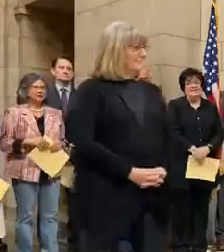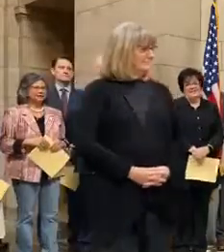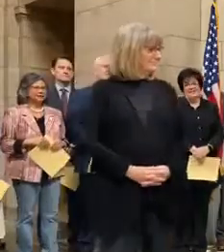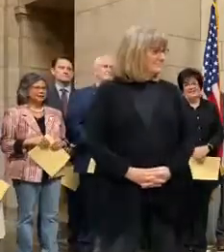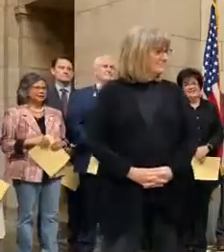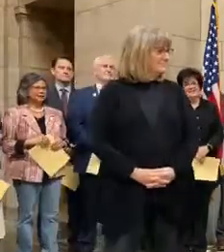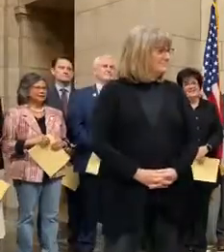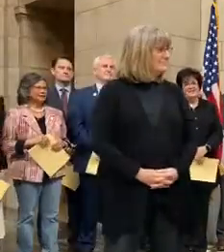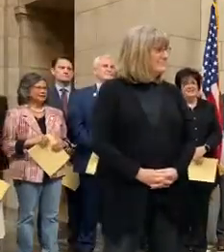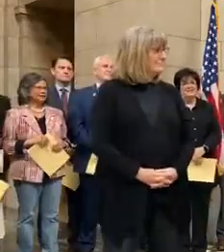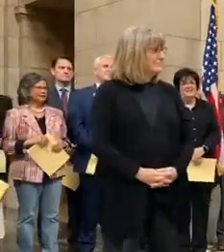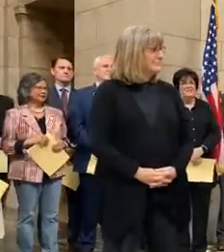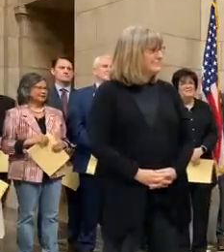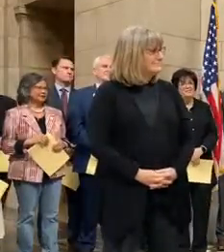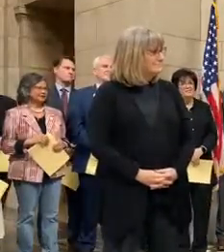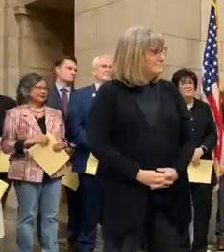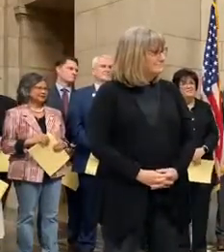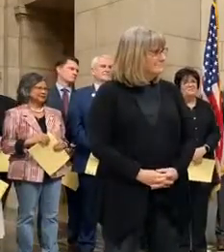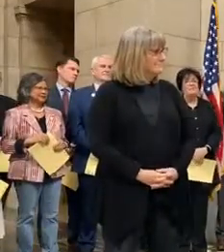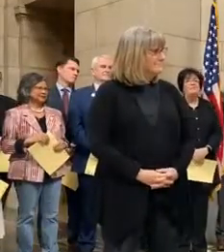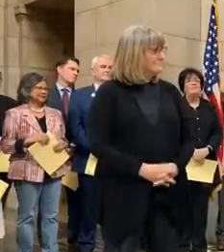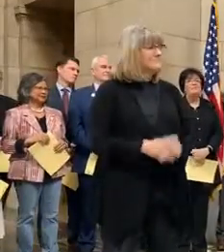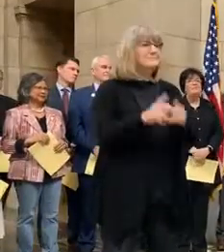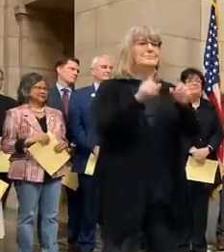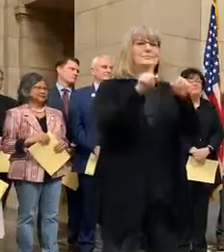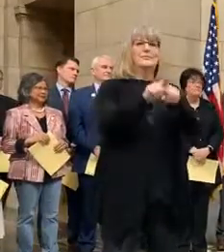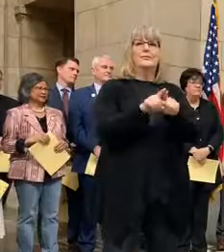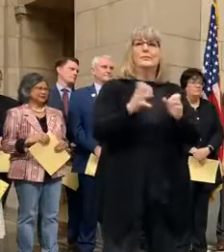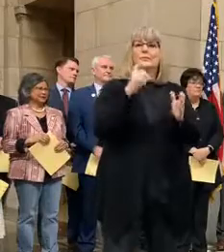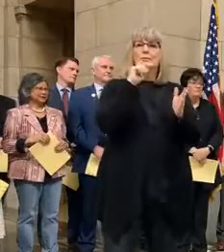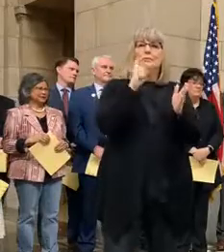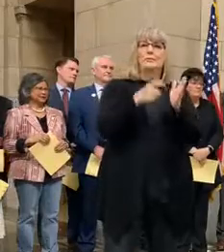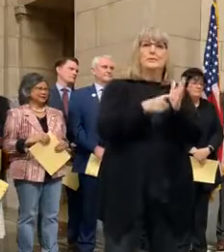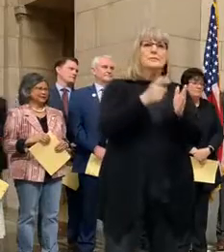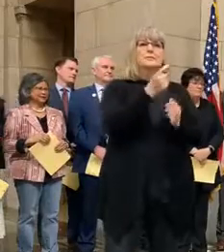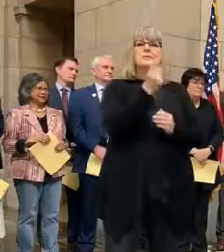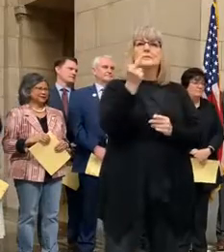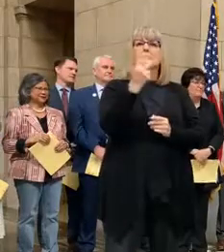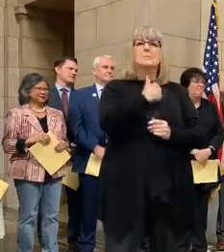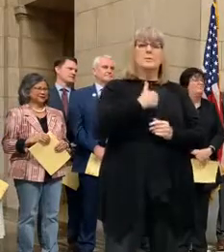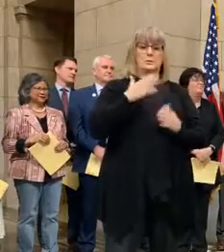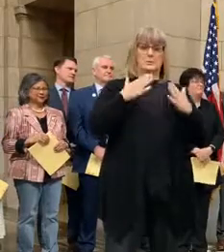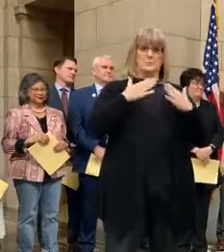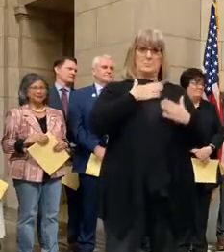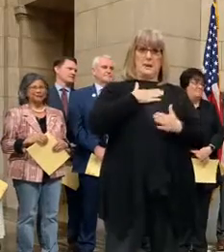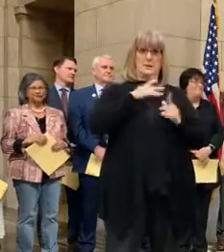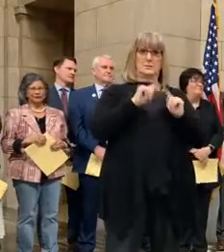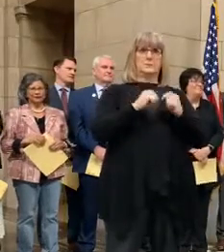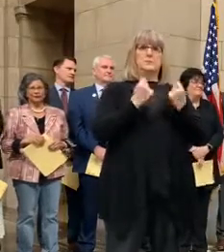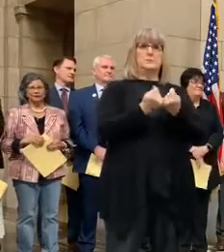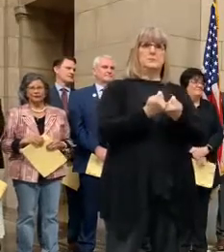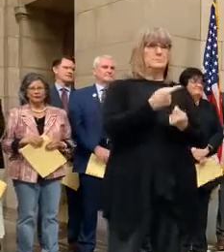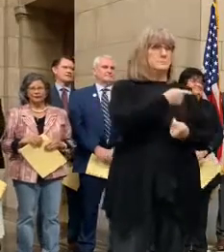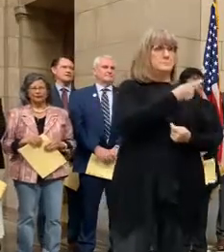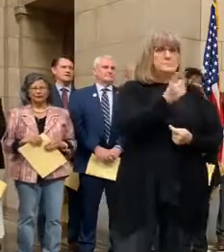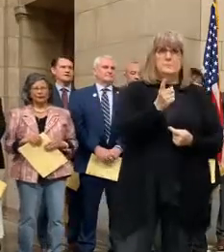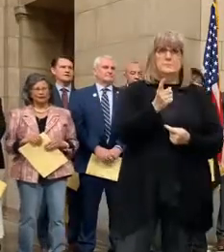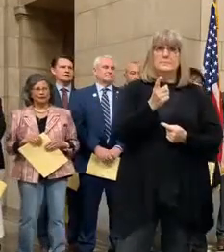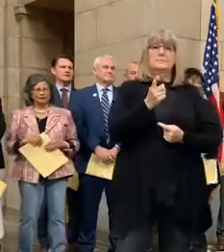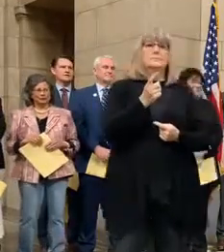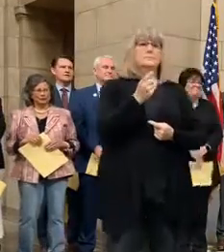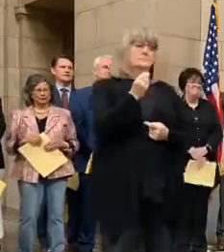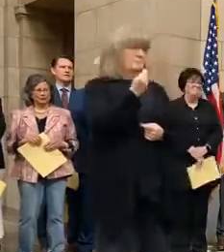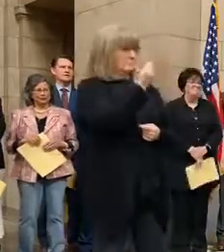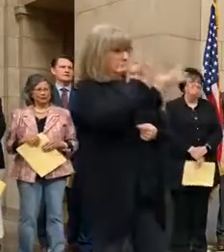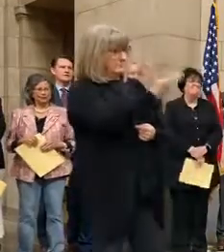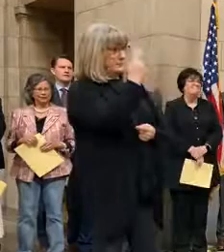All right. Then I'd also like to recognize a couple of members of my team, and I'd like to give them this